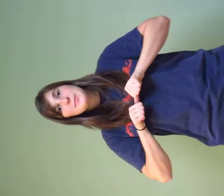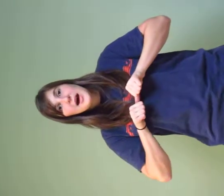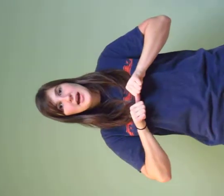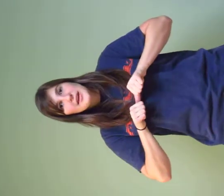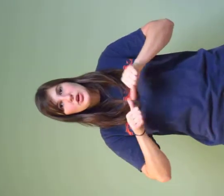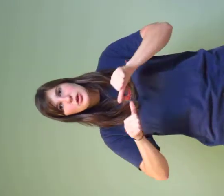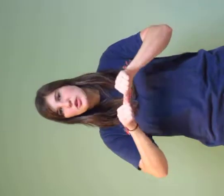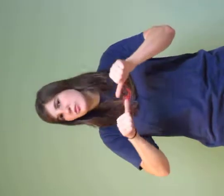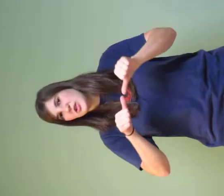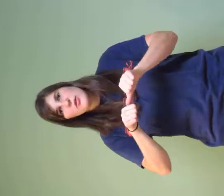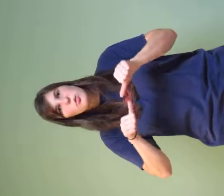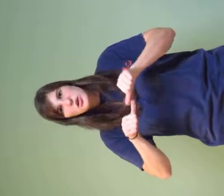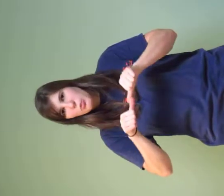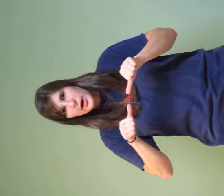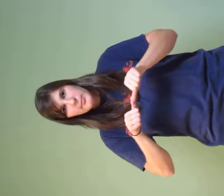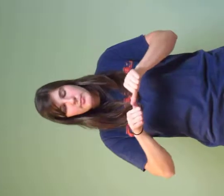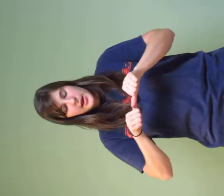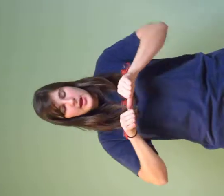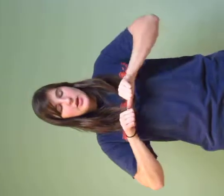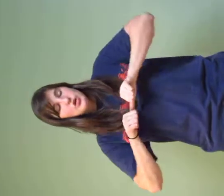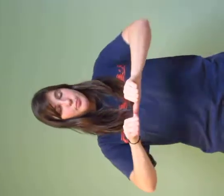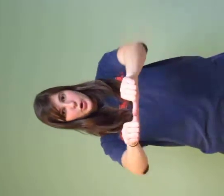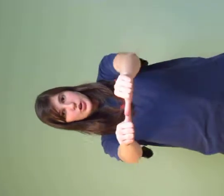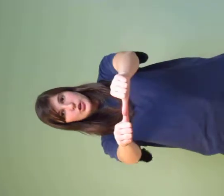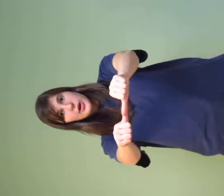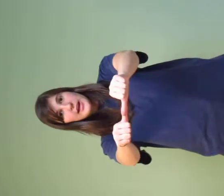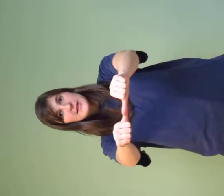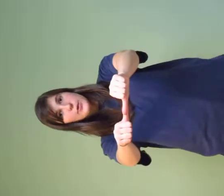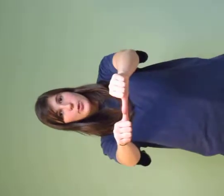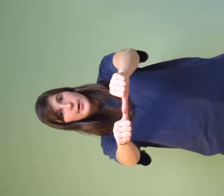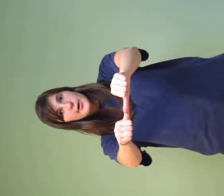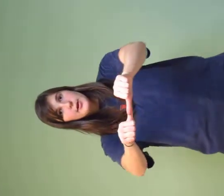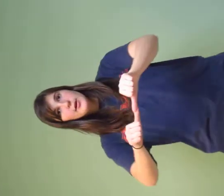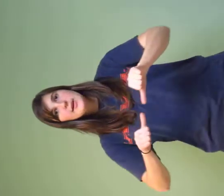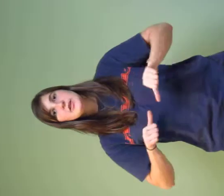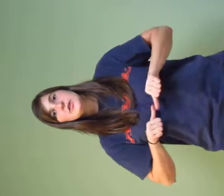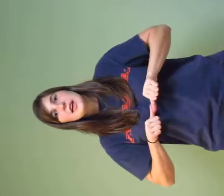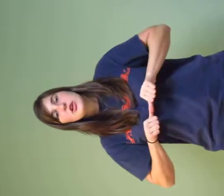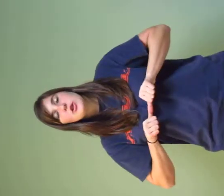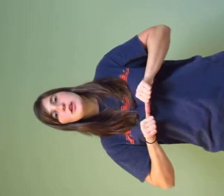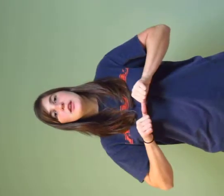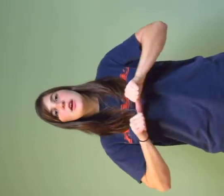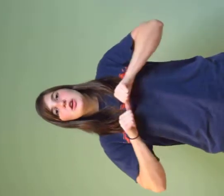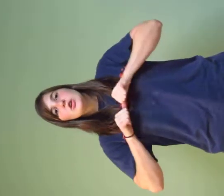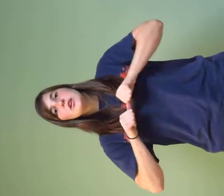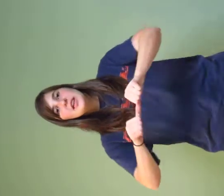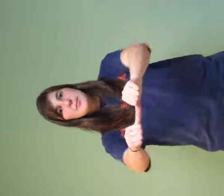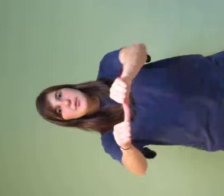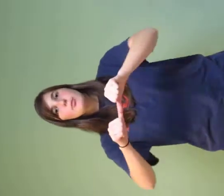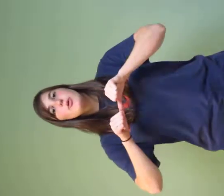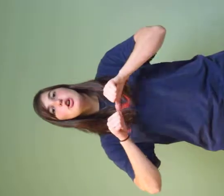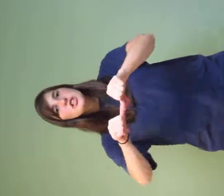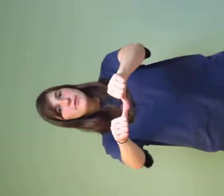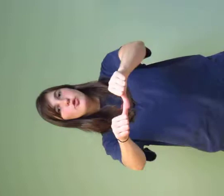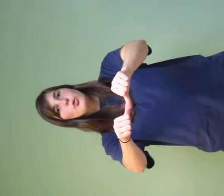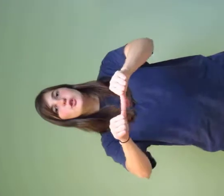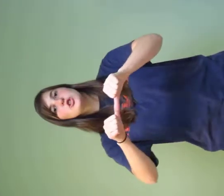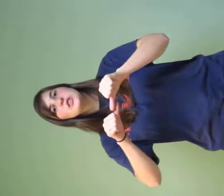behind there, you can use whichever one you want. You push your hands forward. So it's like you're pushing forward. You're